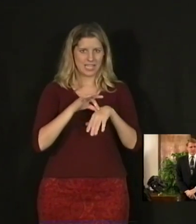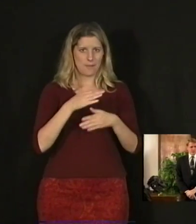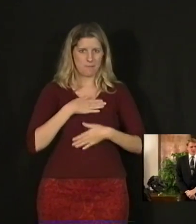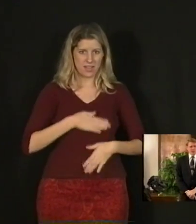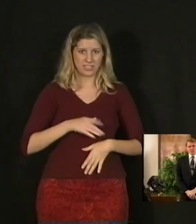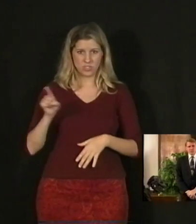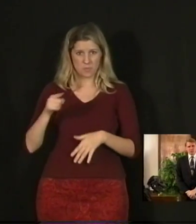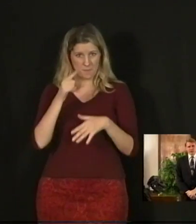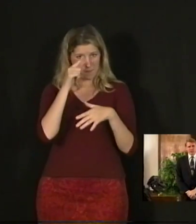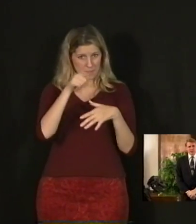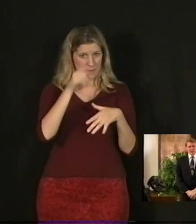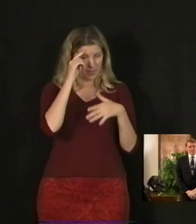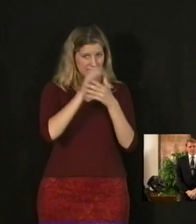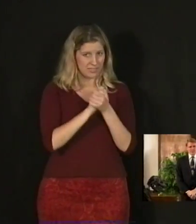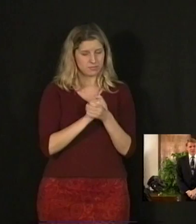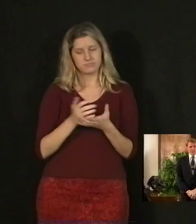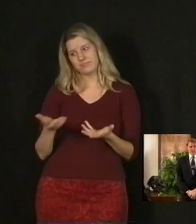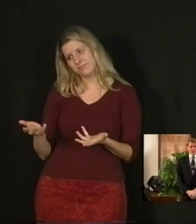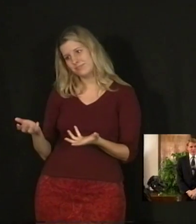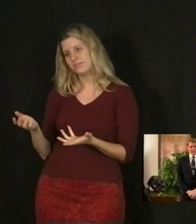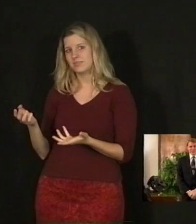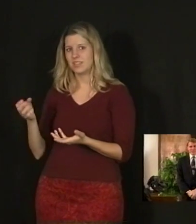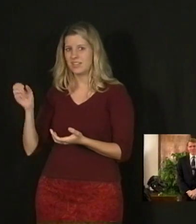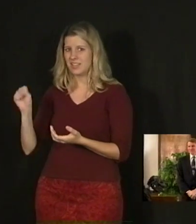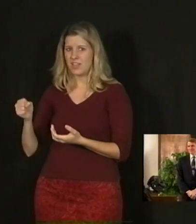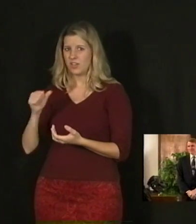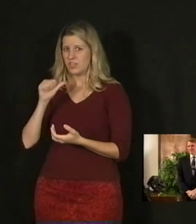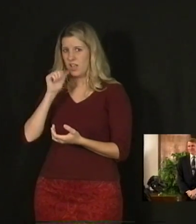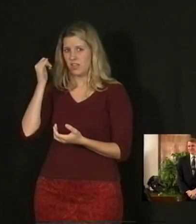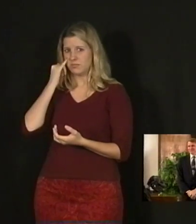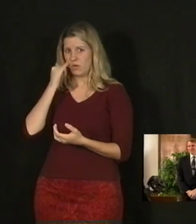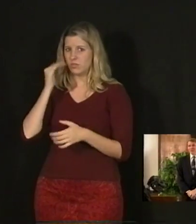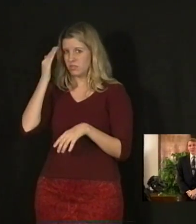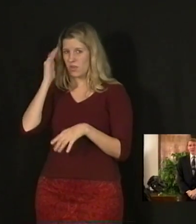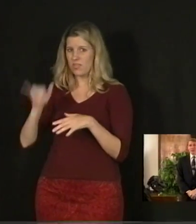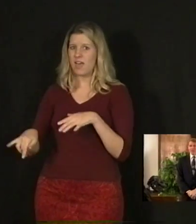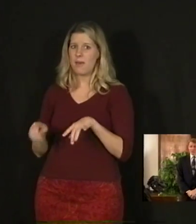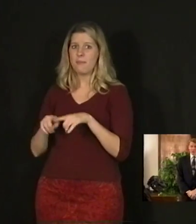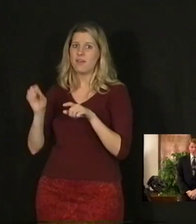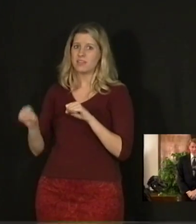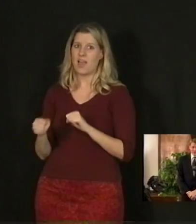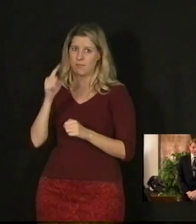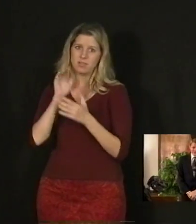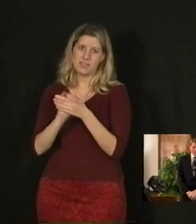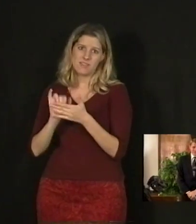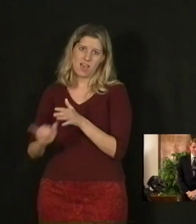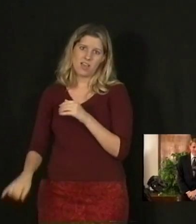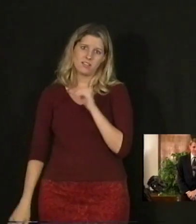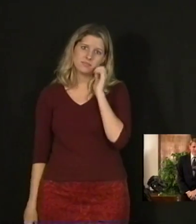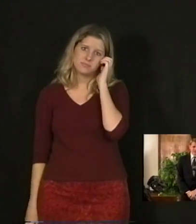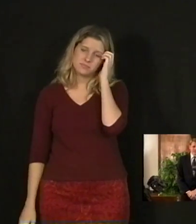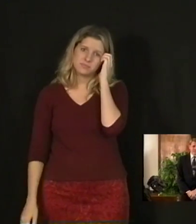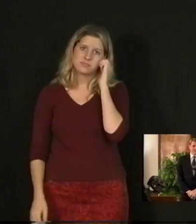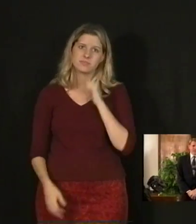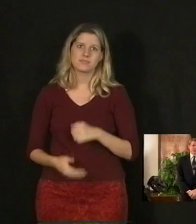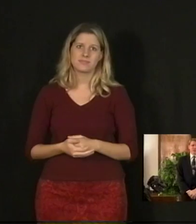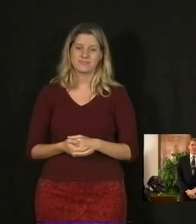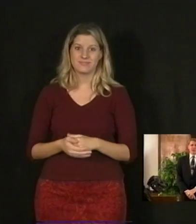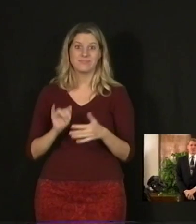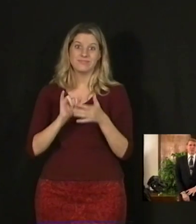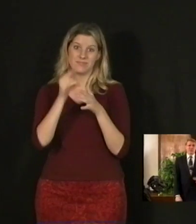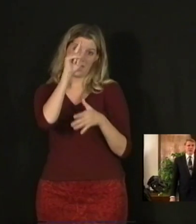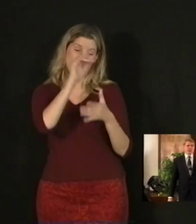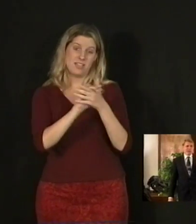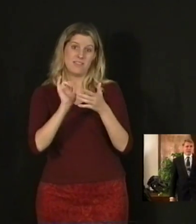well, you're not supposed to know that, but yeah, that is what we believe. By the way, that is what they believe. I